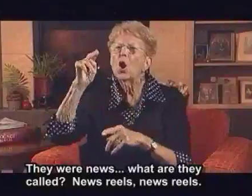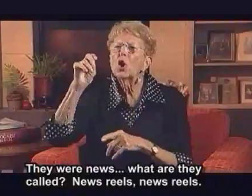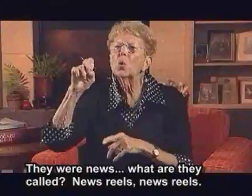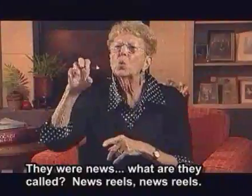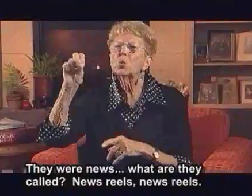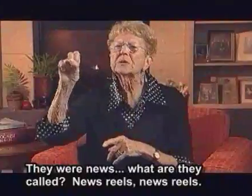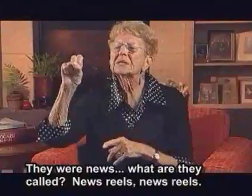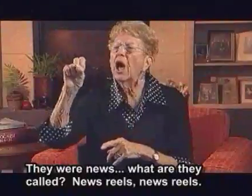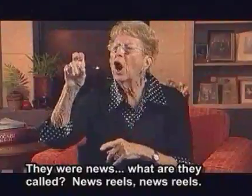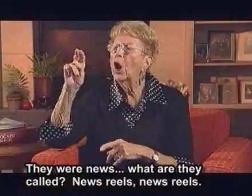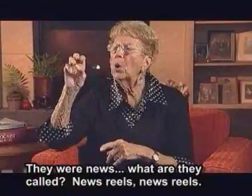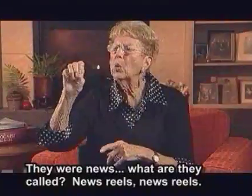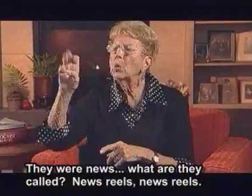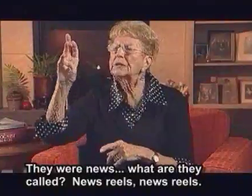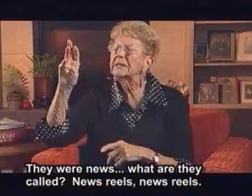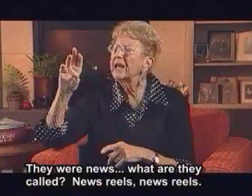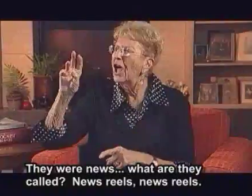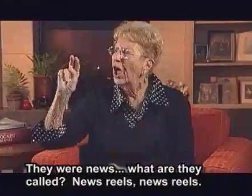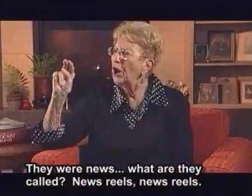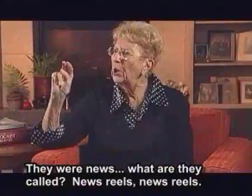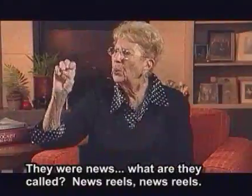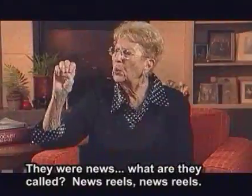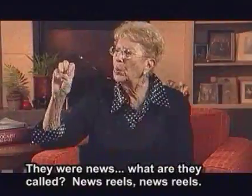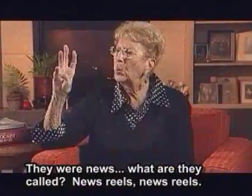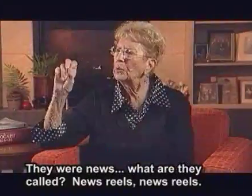They were what are they called? Newsreels.